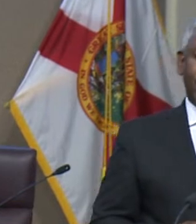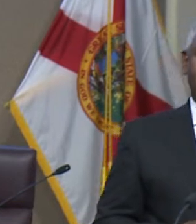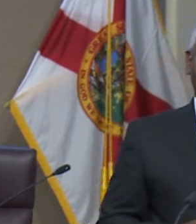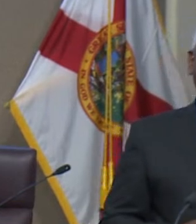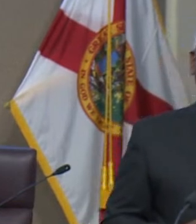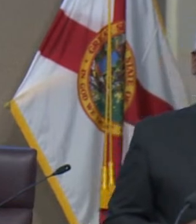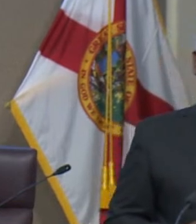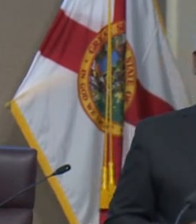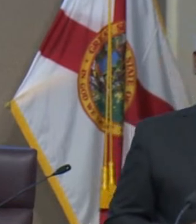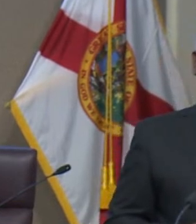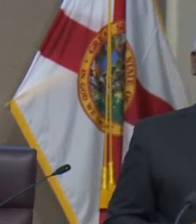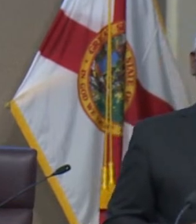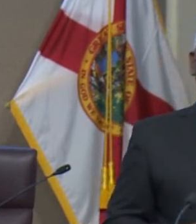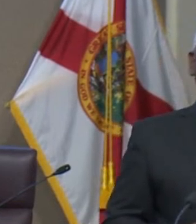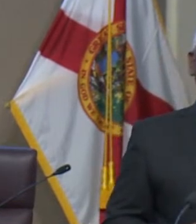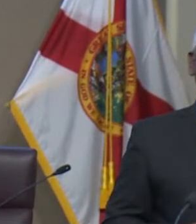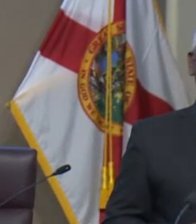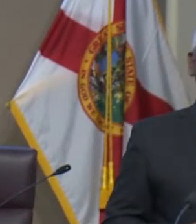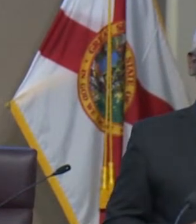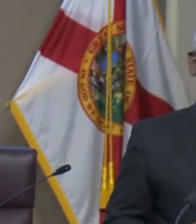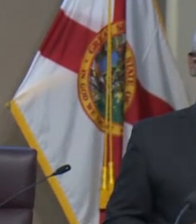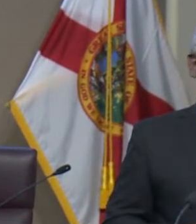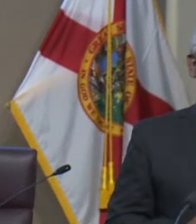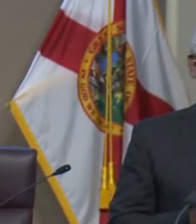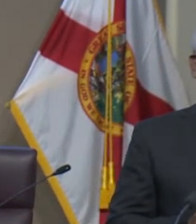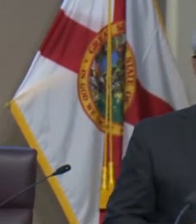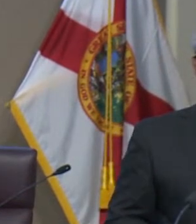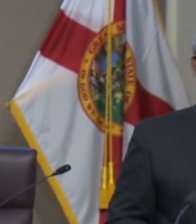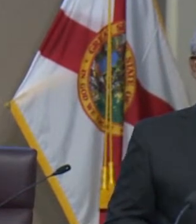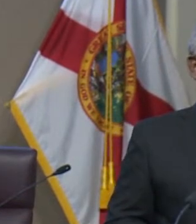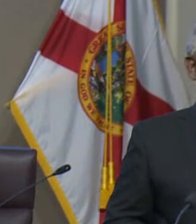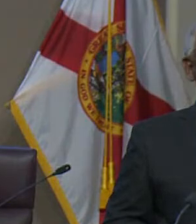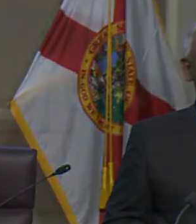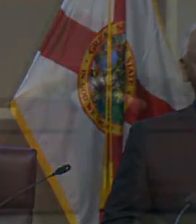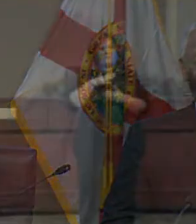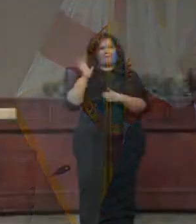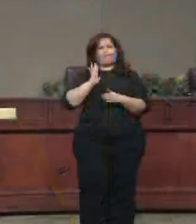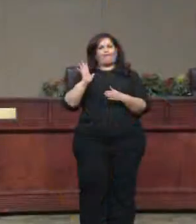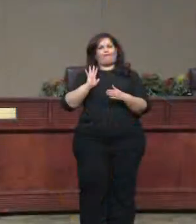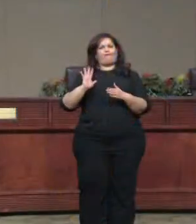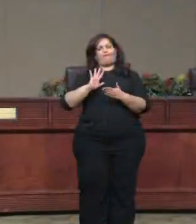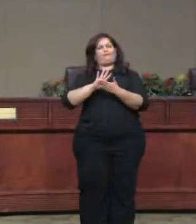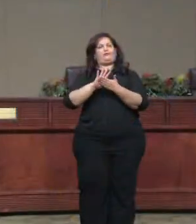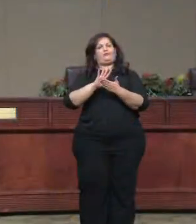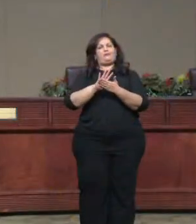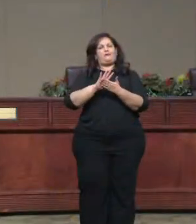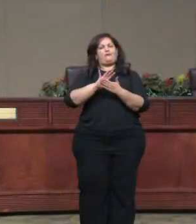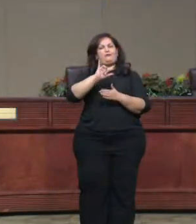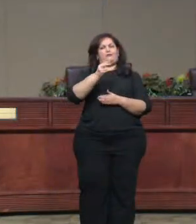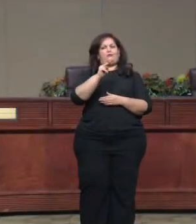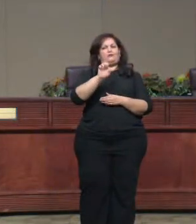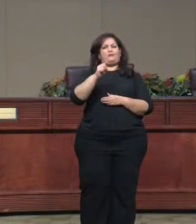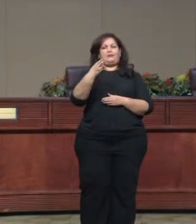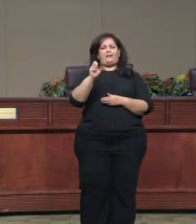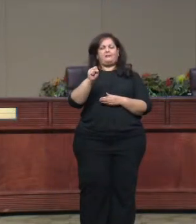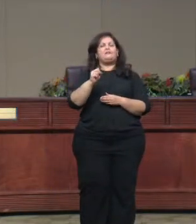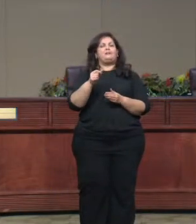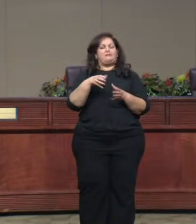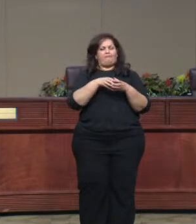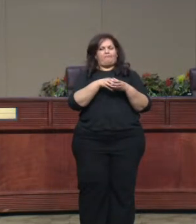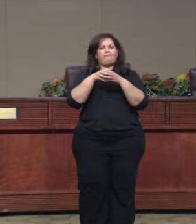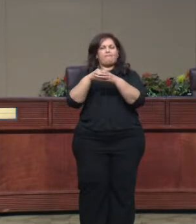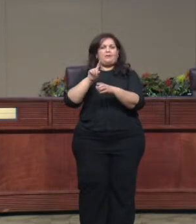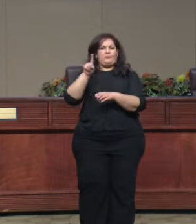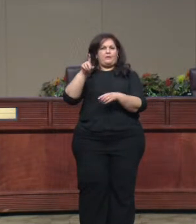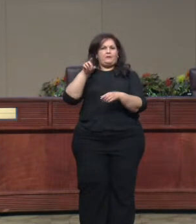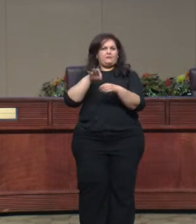vote. And this week, some students from my alma mater, Jones High School, went to vote. They were supported by